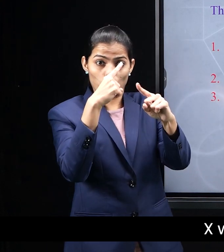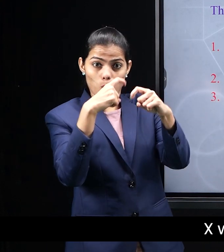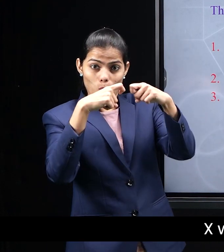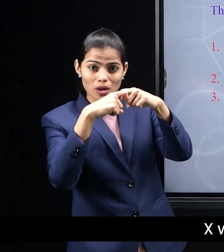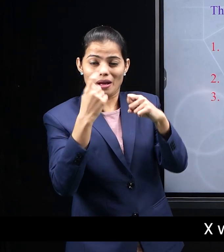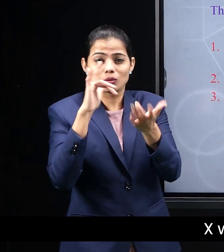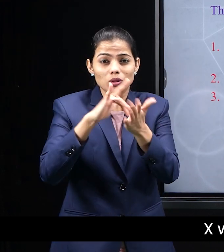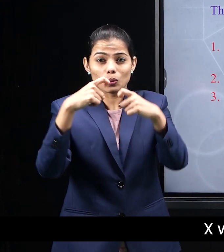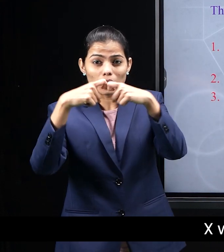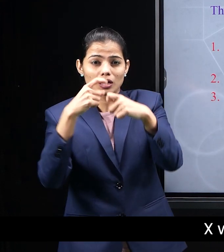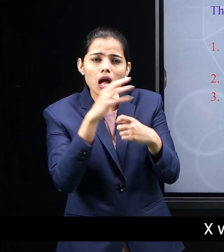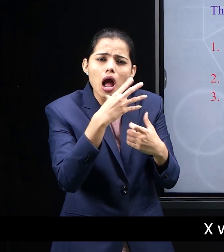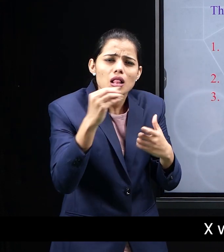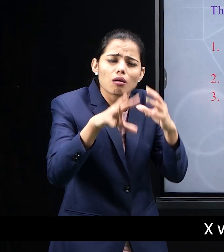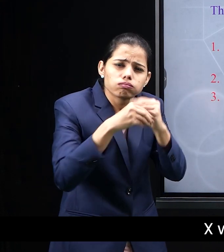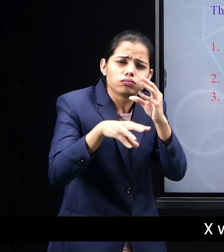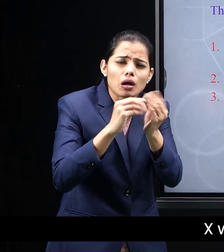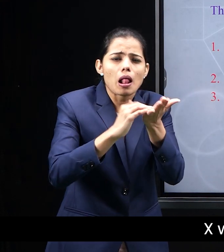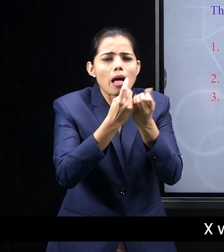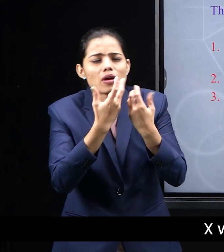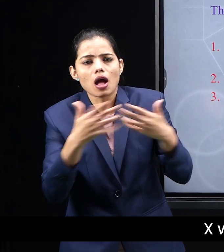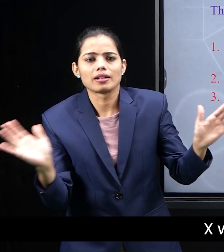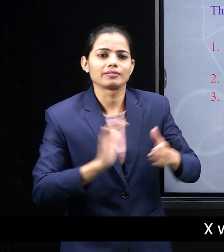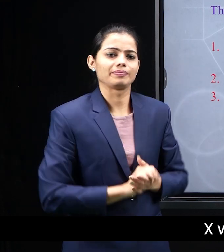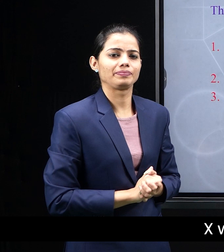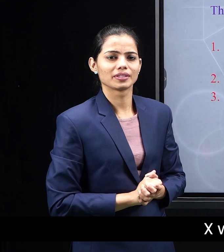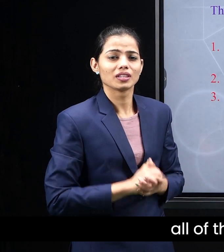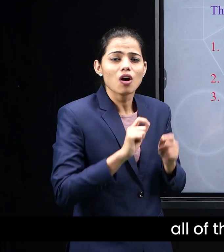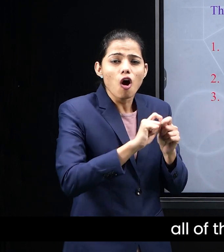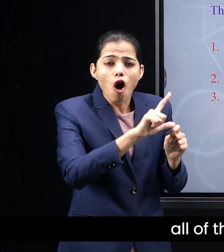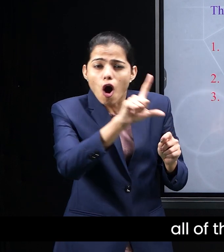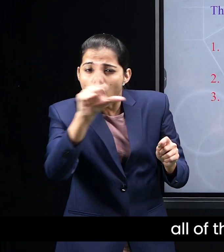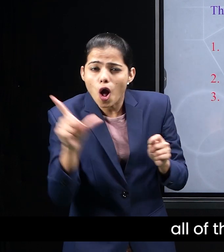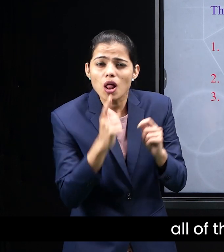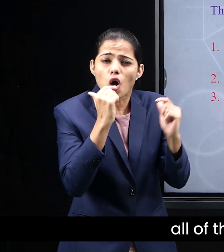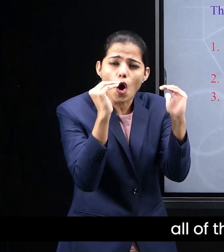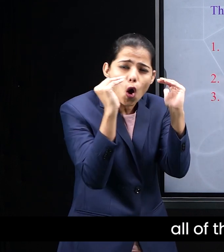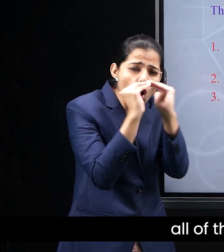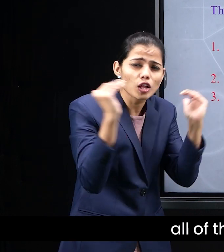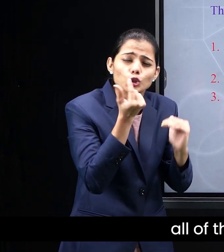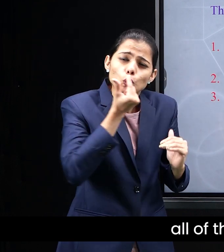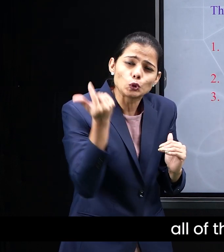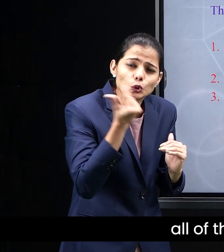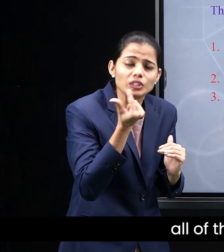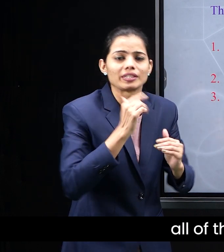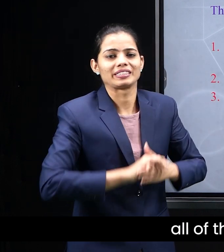where x is an odd number. All of them are equivalent and